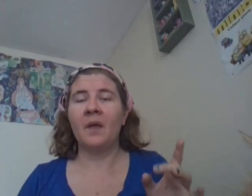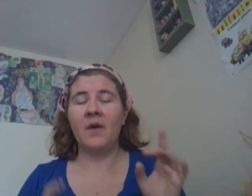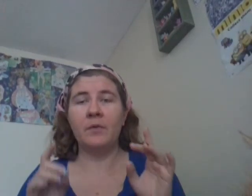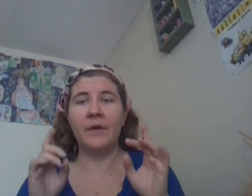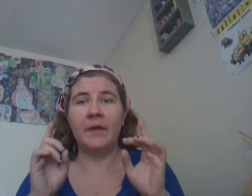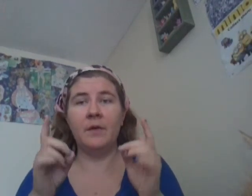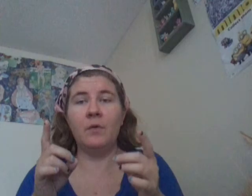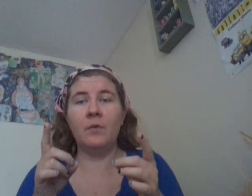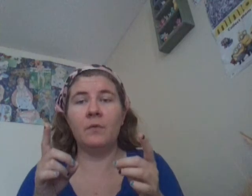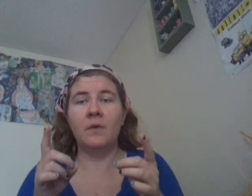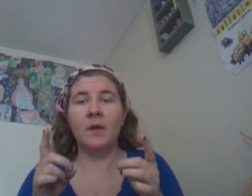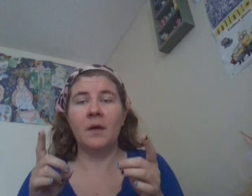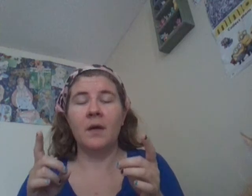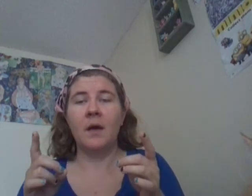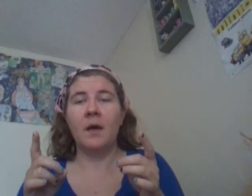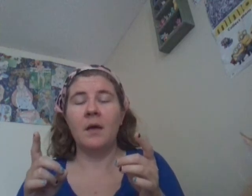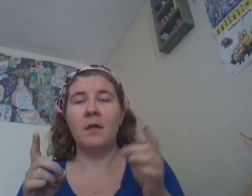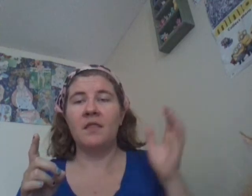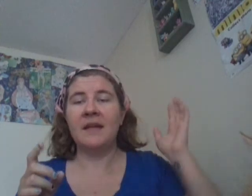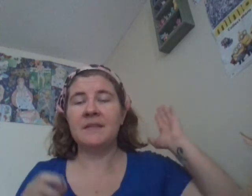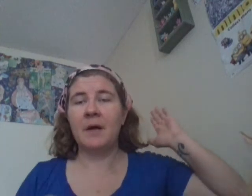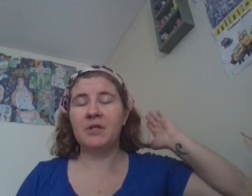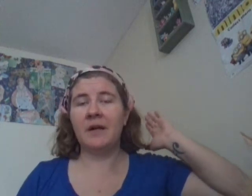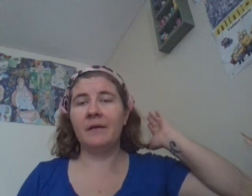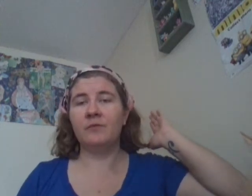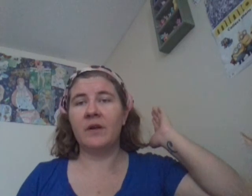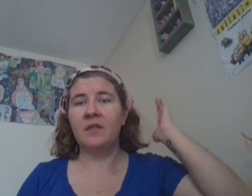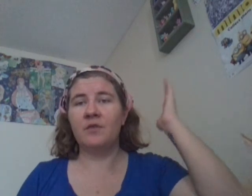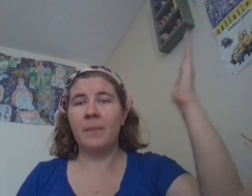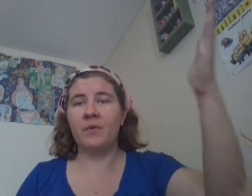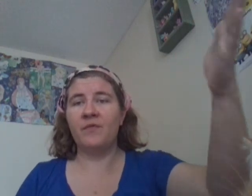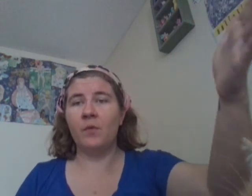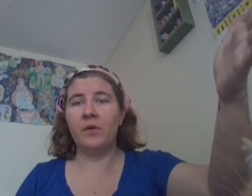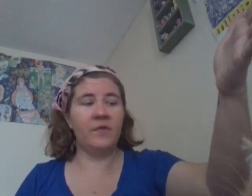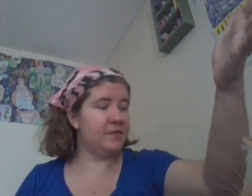if I was looking at you, that small child running through my peripheral would have